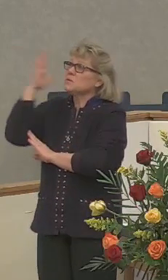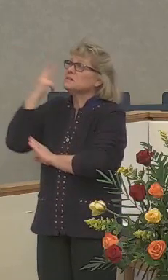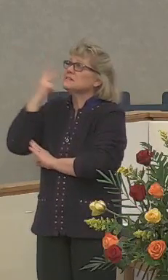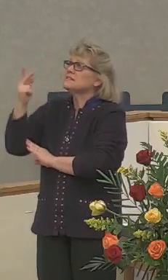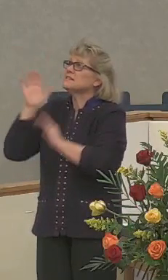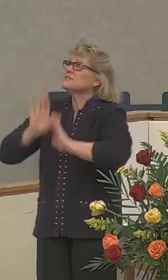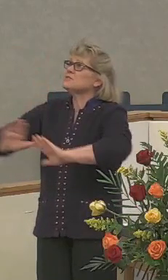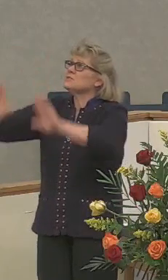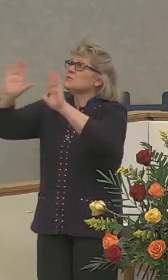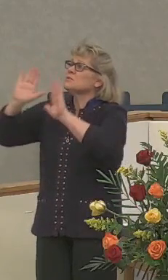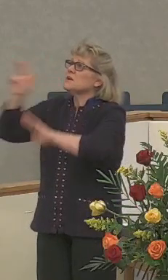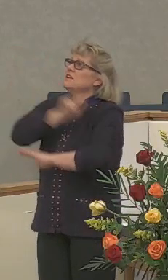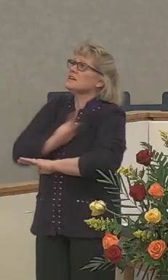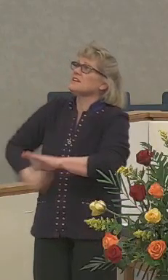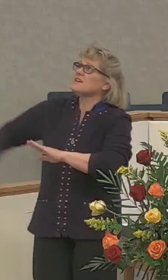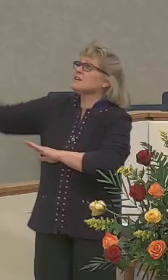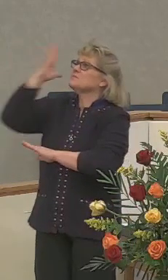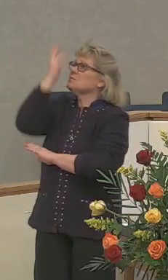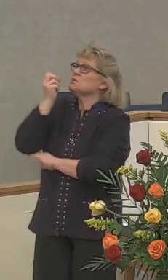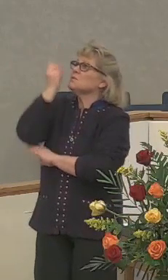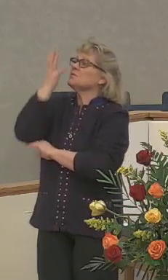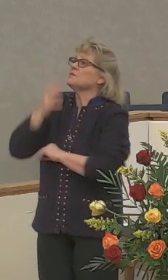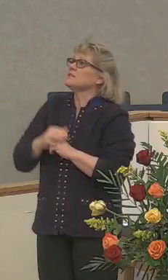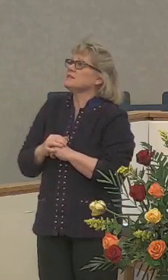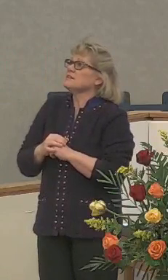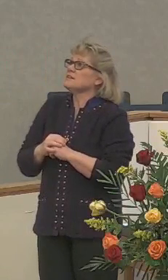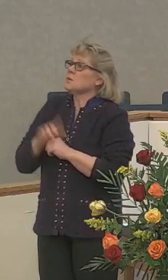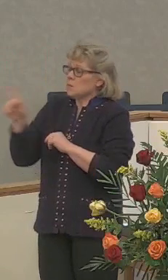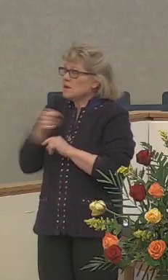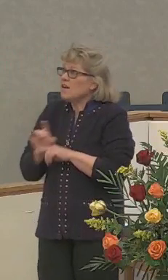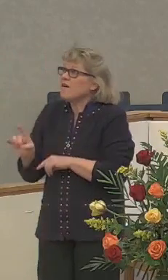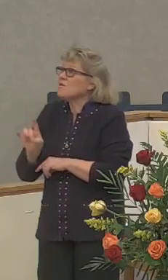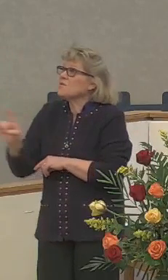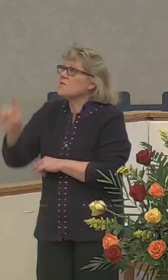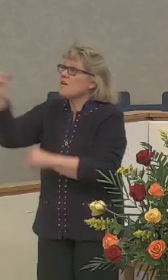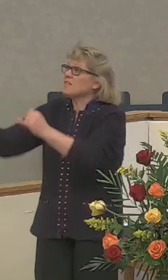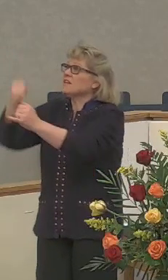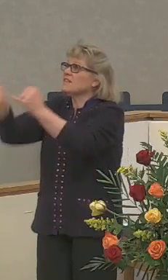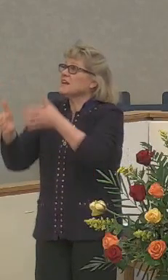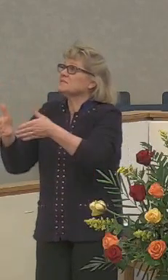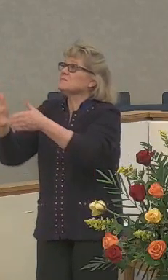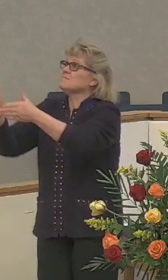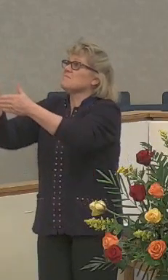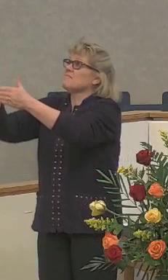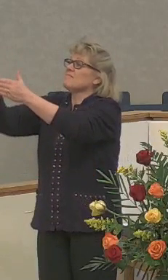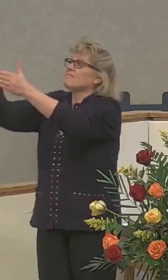great King in his beauty when I walk the last mile of the way.